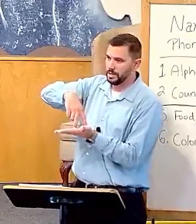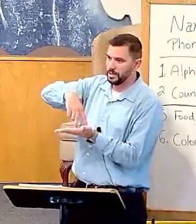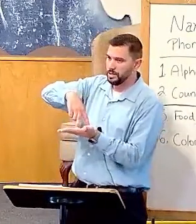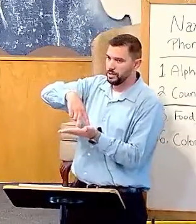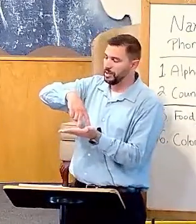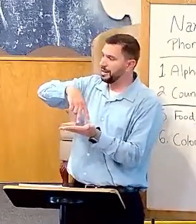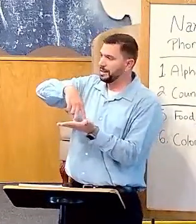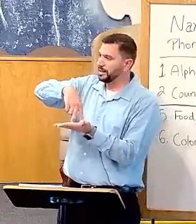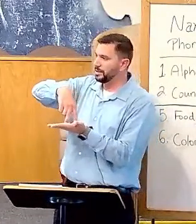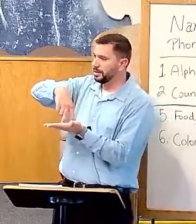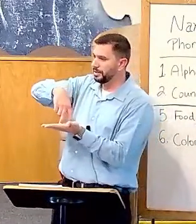you're standing.